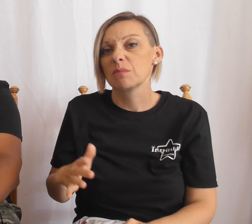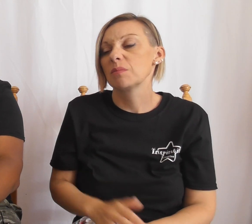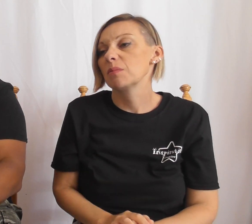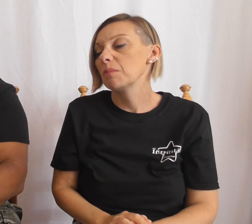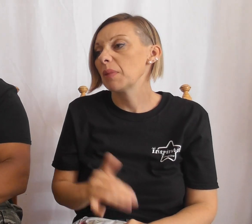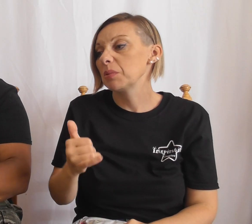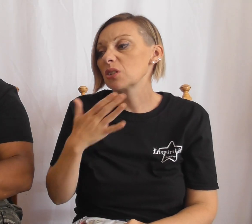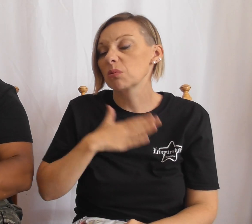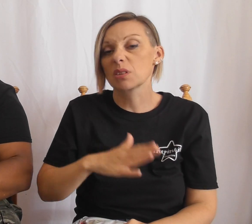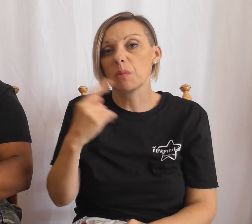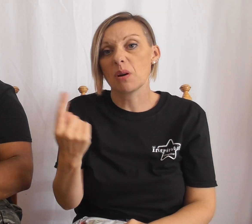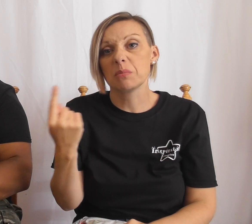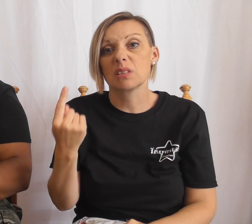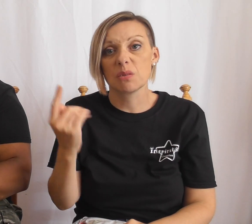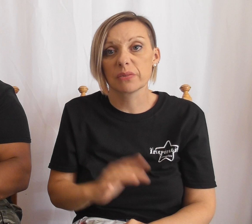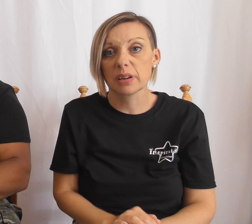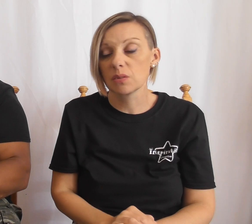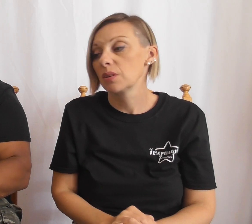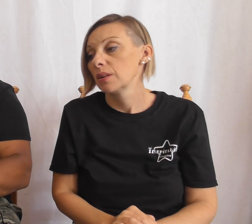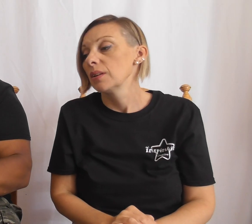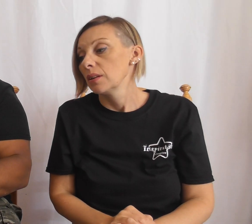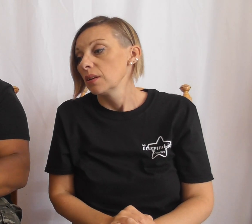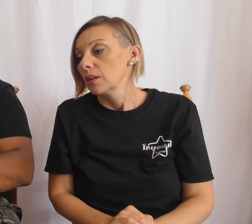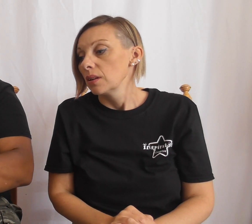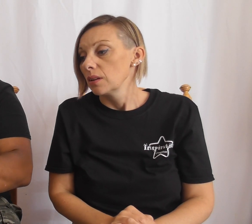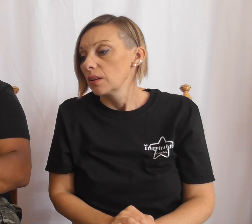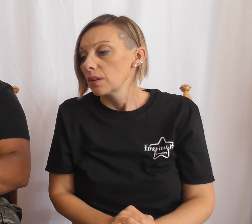had a difficult day. Maybe just wants to go by himself now.